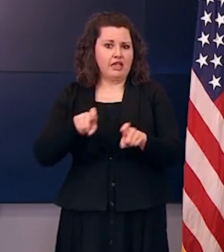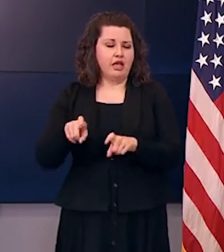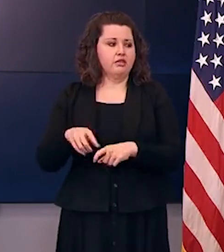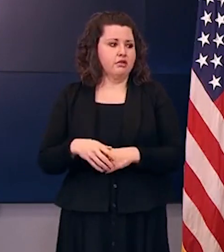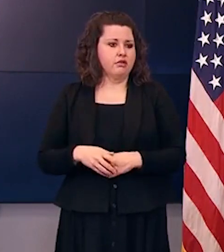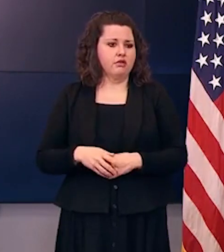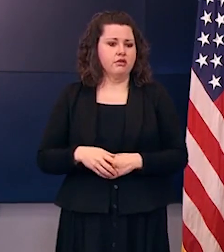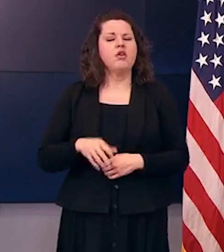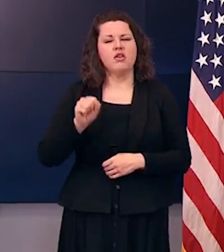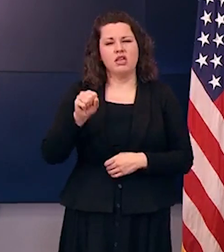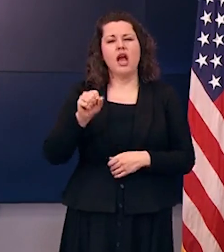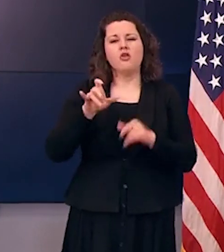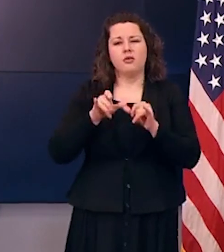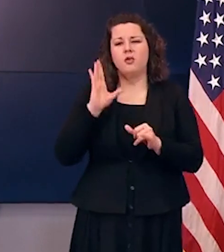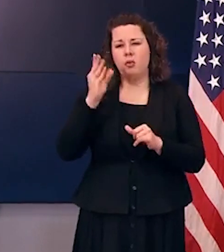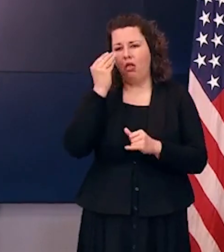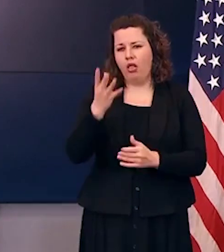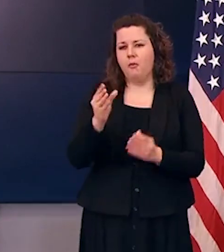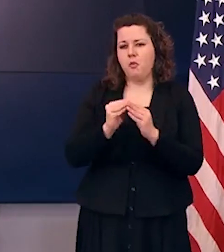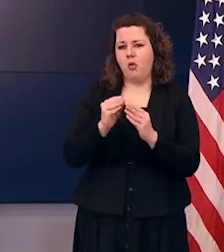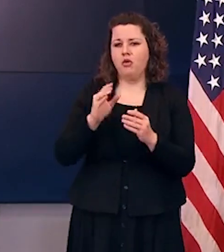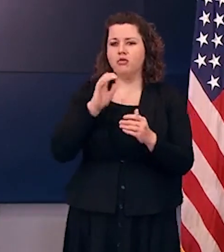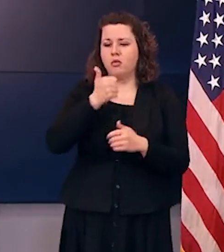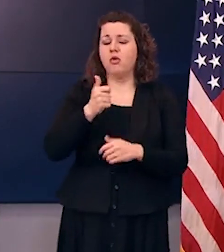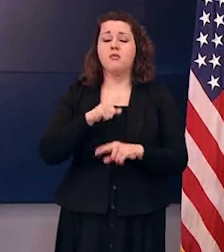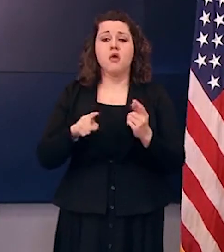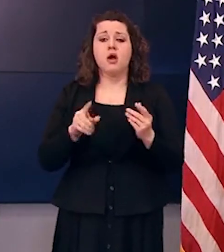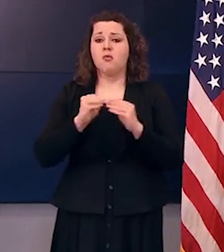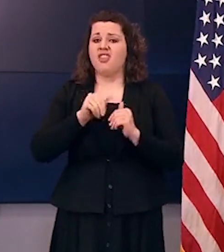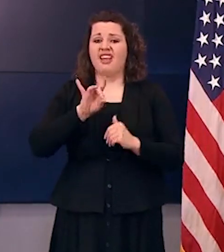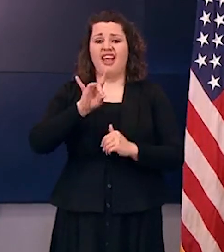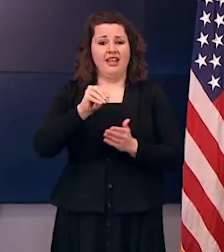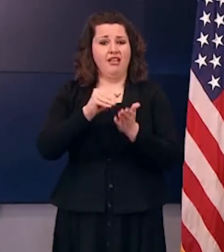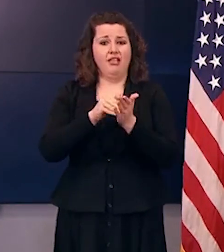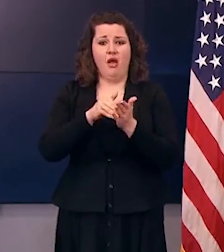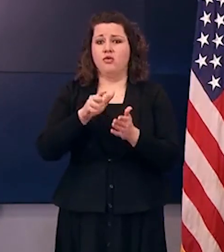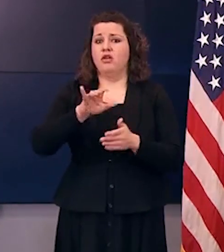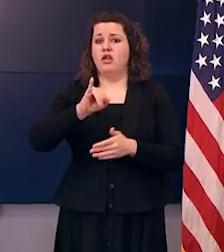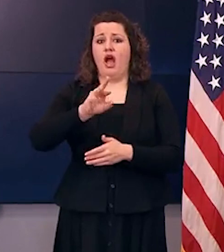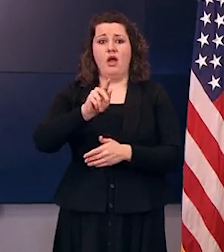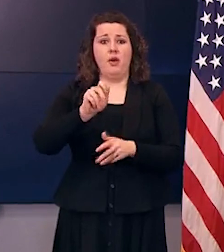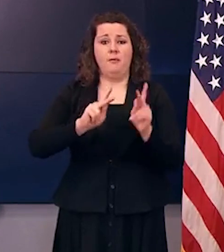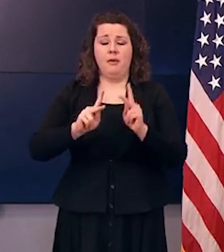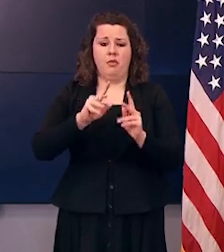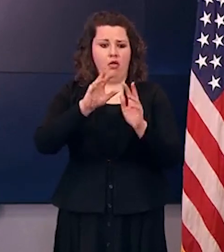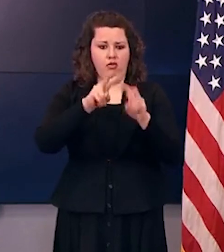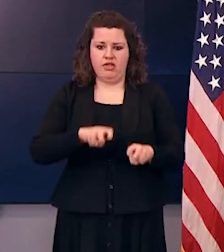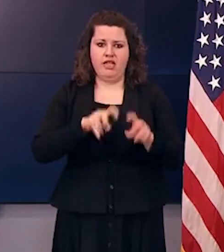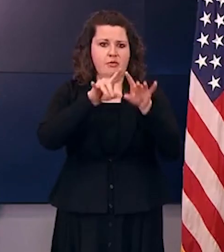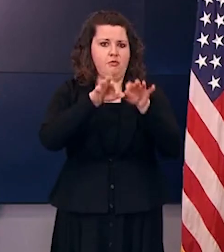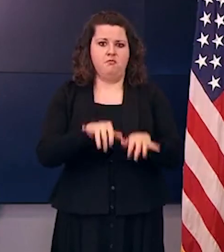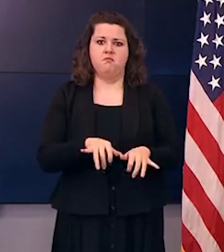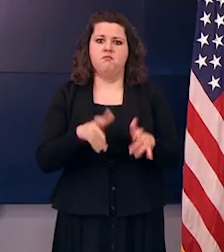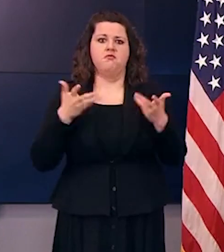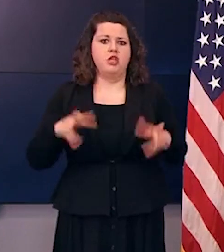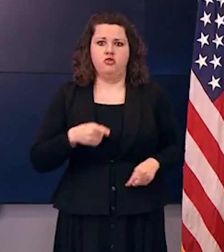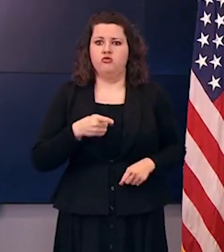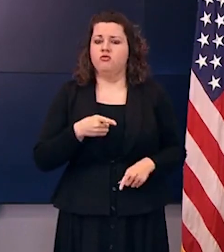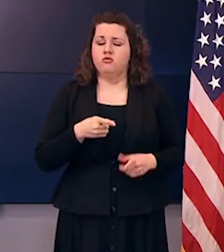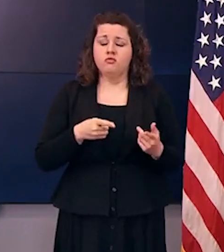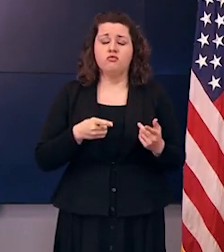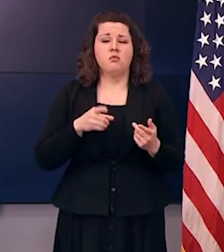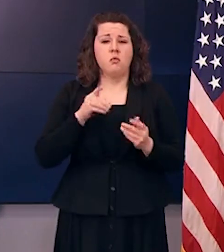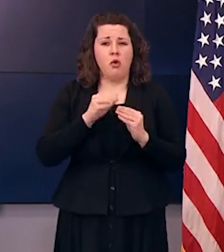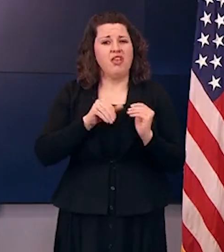Yeah, we'll give you more of those metrics tomorrow, but we have had over 80,000 Iowans already that have completed the assessment. We